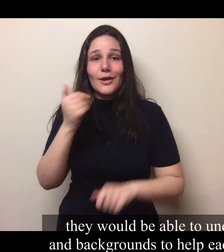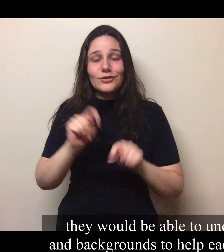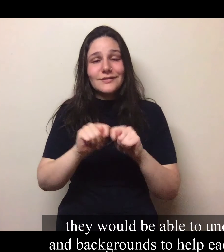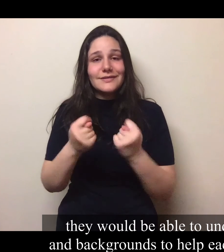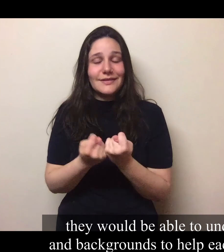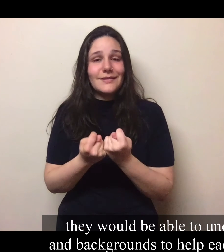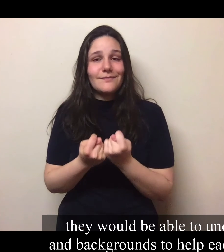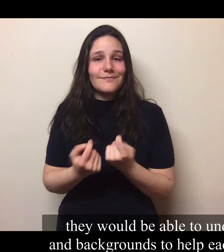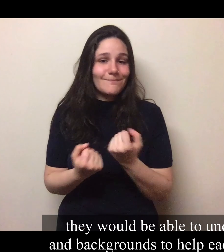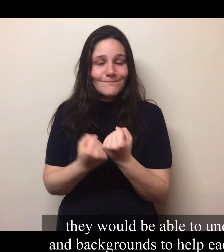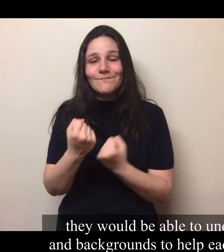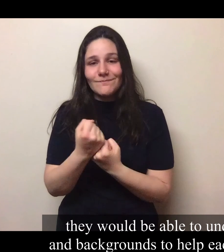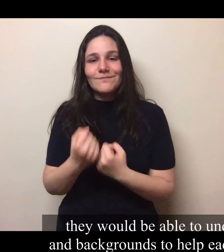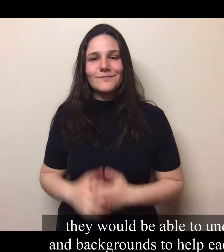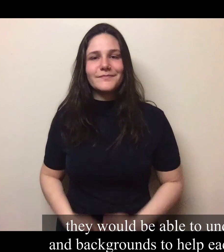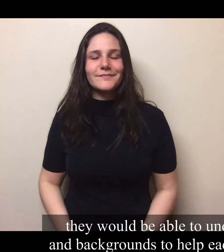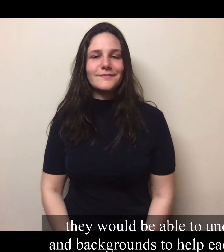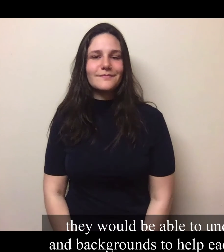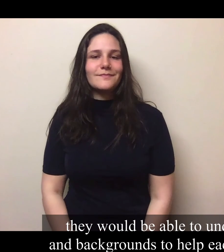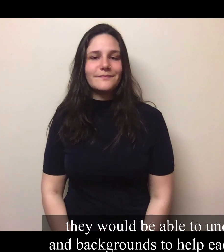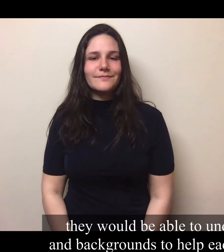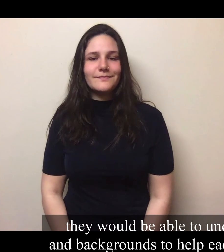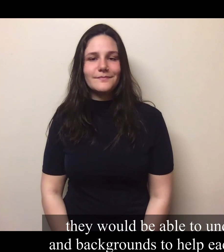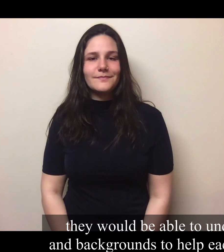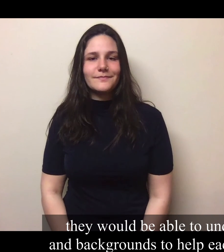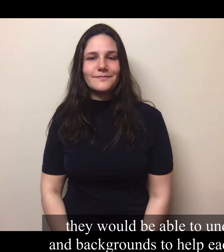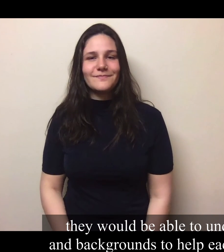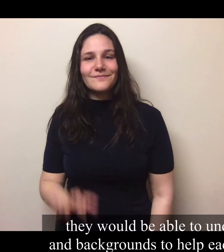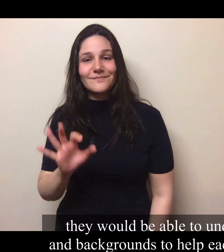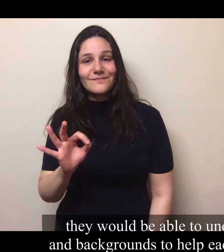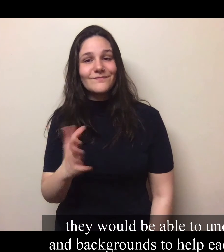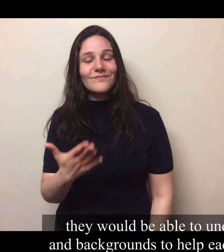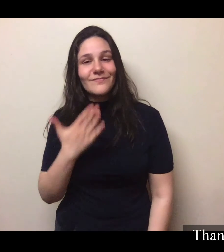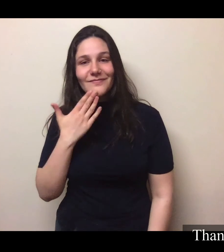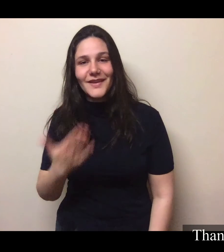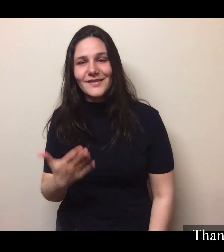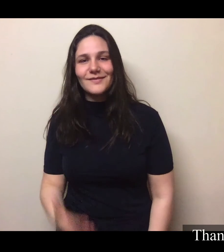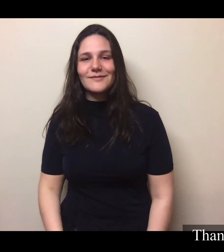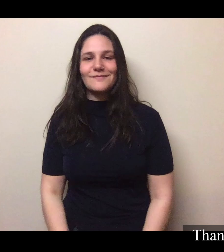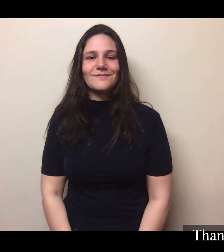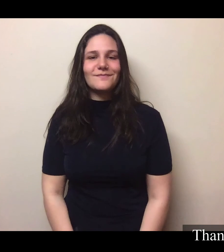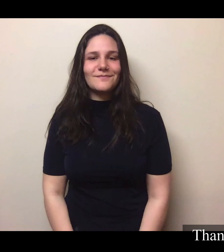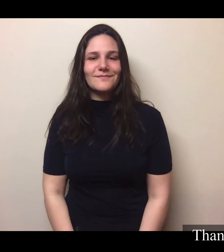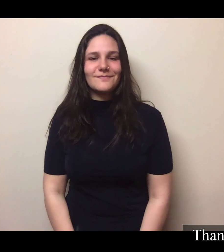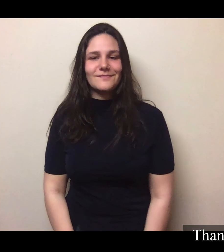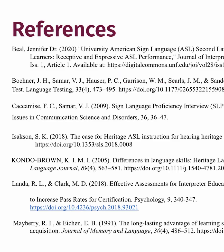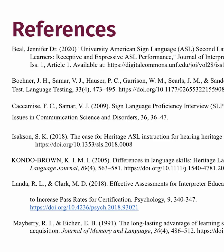create a better team. Thank you.